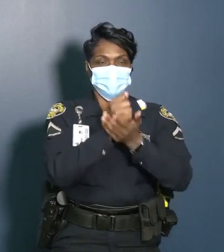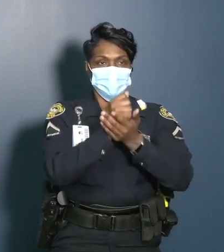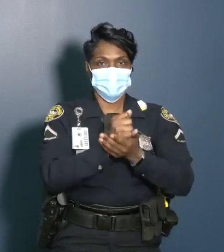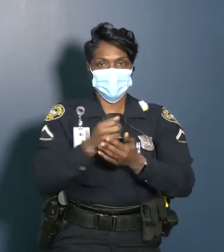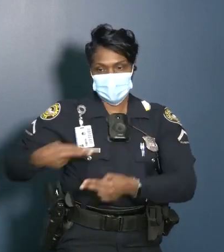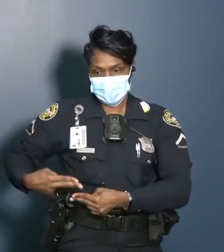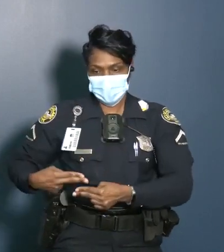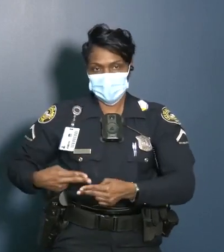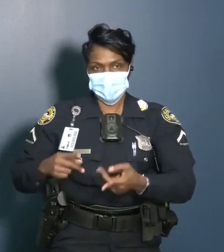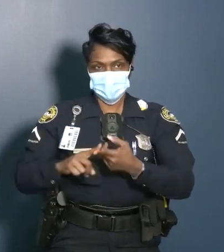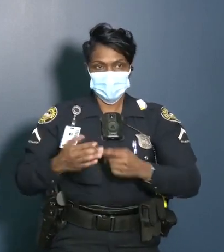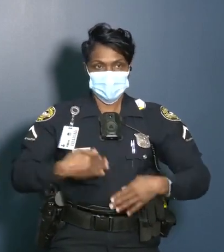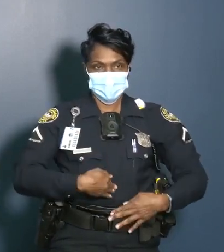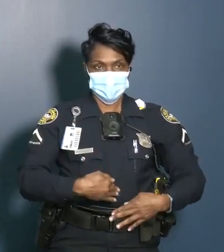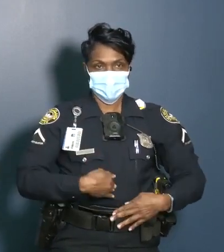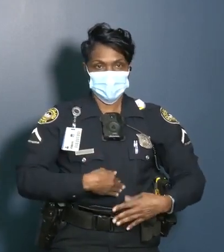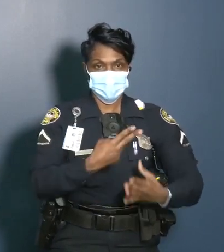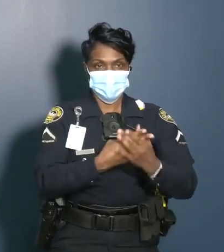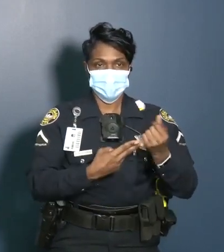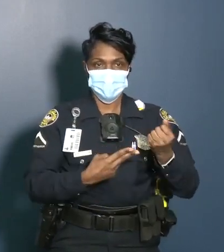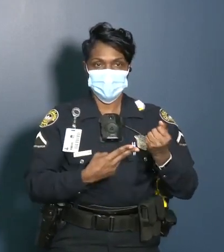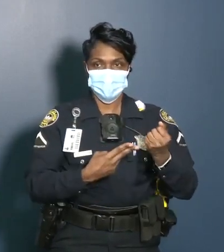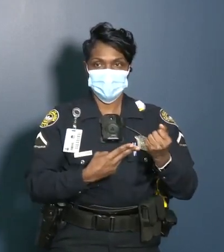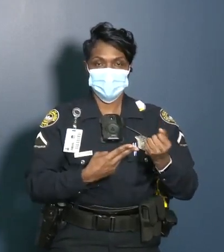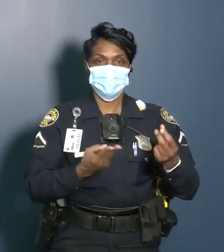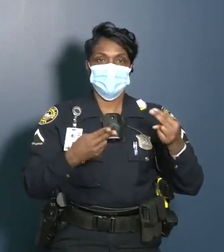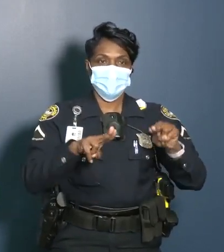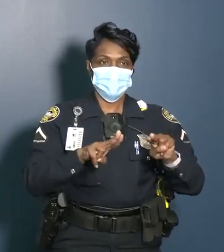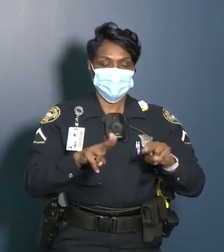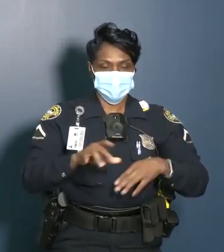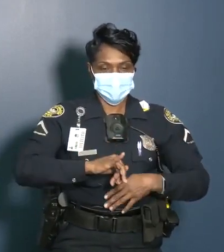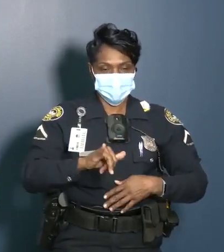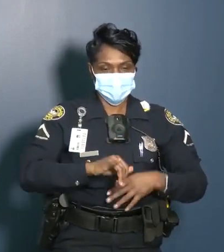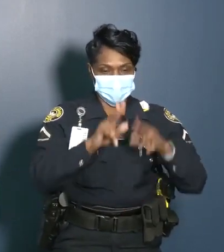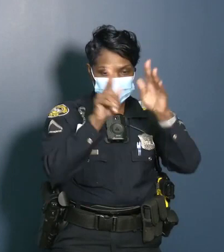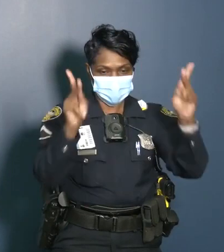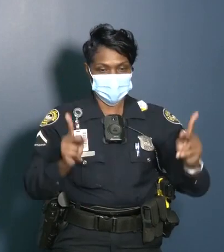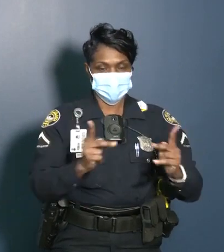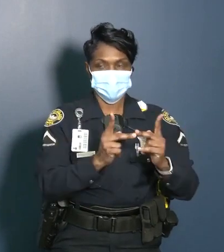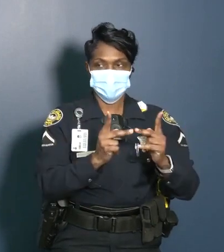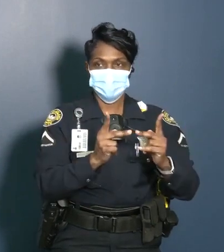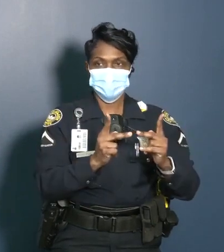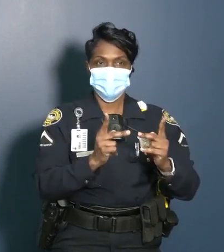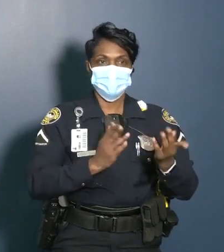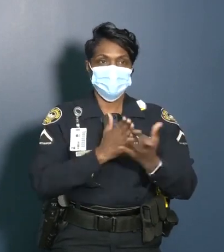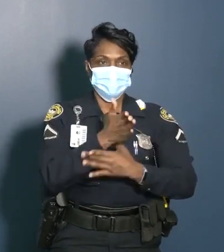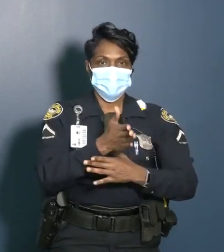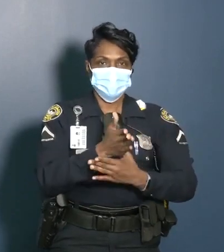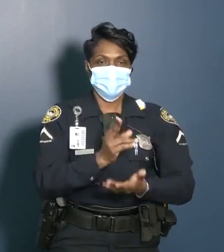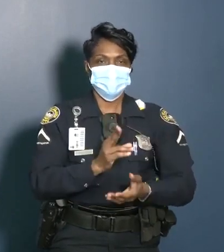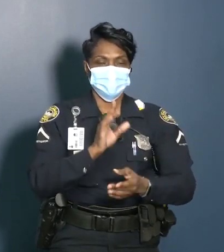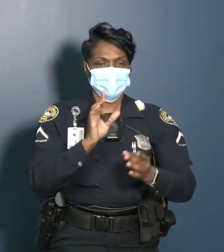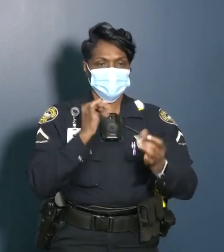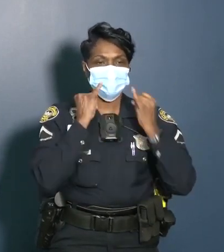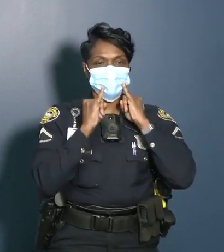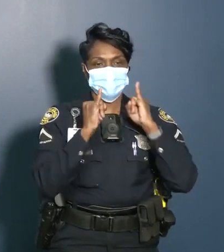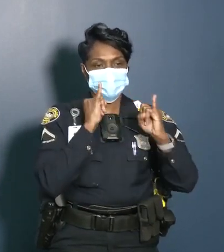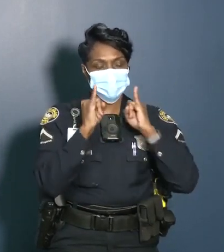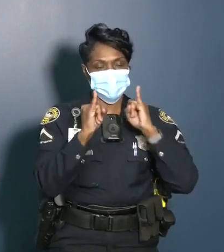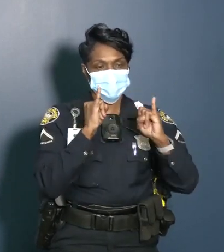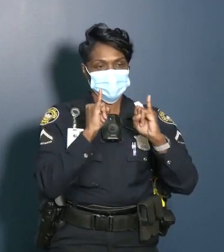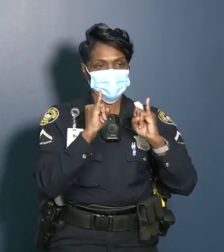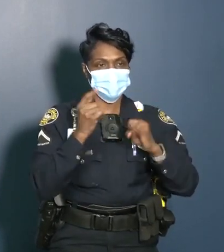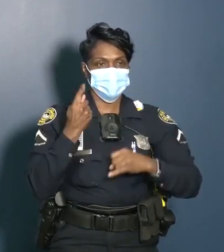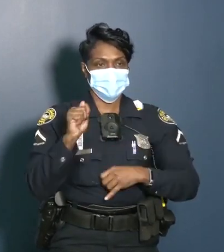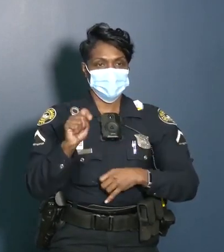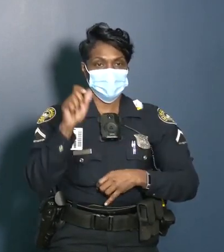to the abdomen. Both of these stemmed from the same incident. Through an exhaustive investigation,